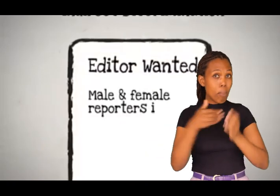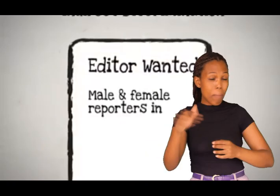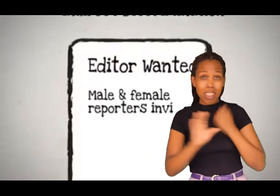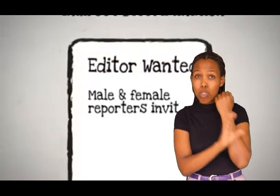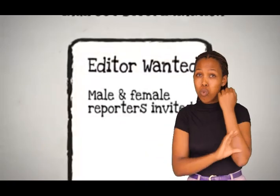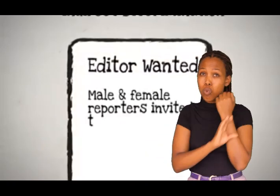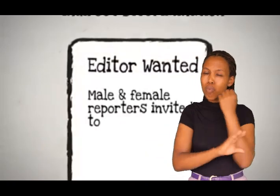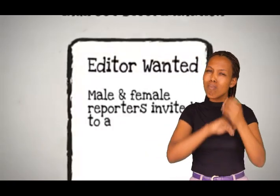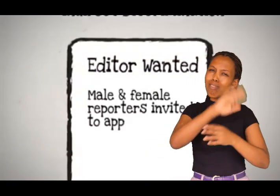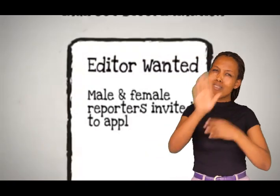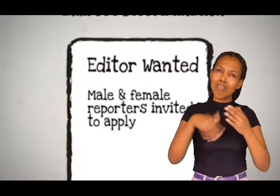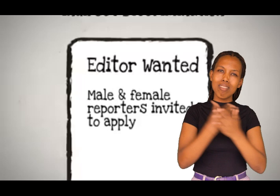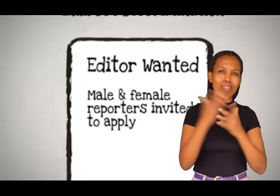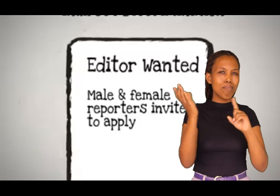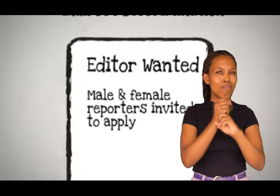cannot.